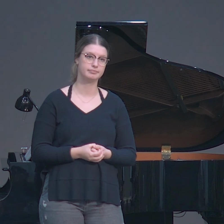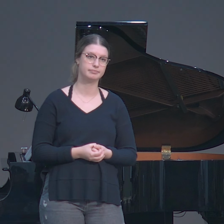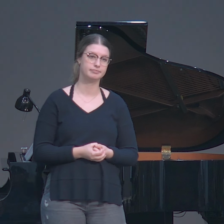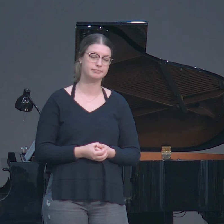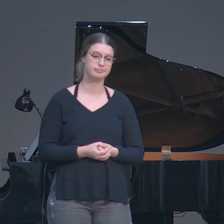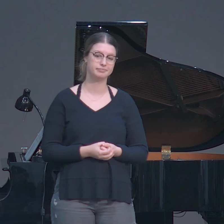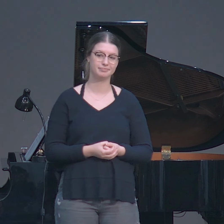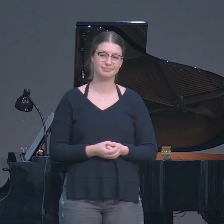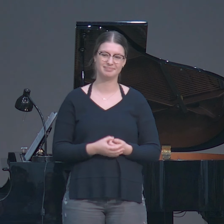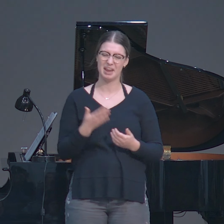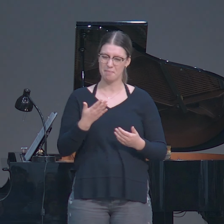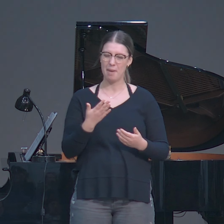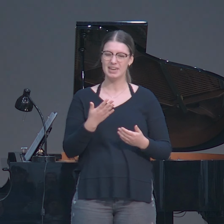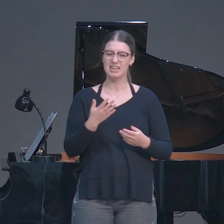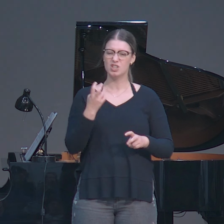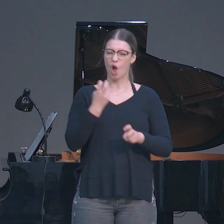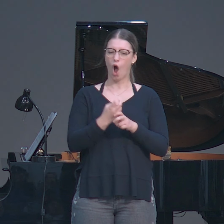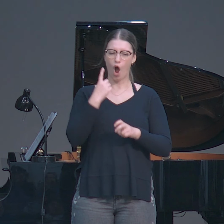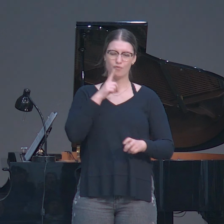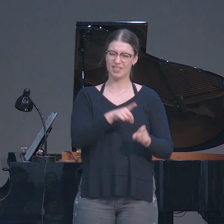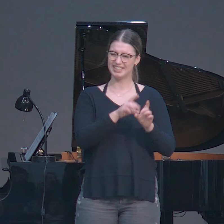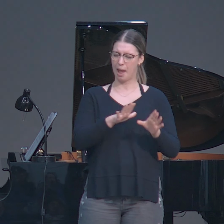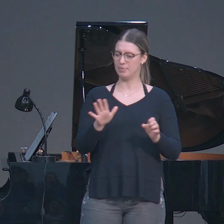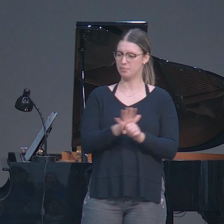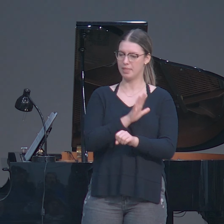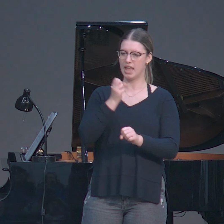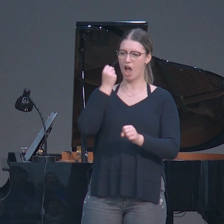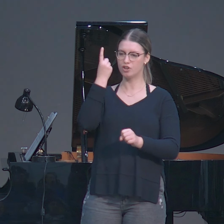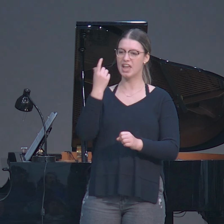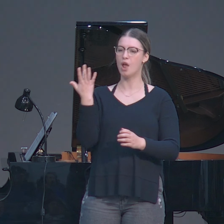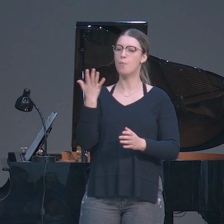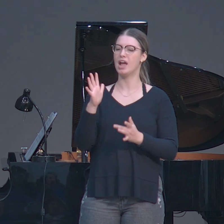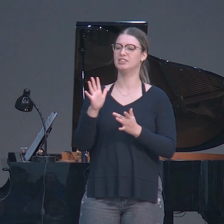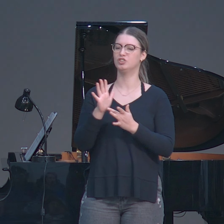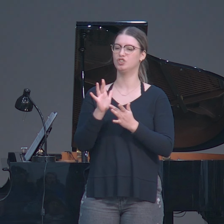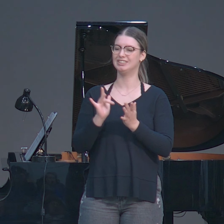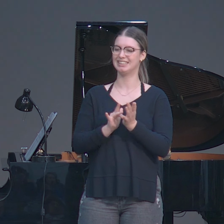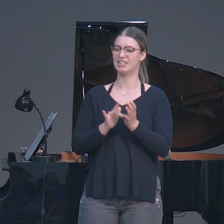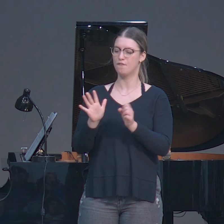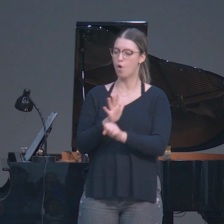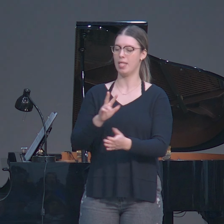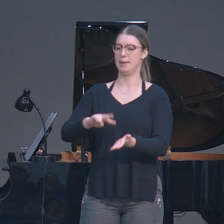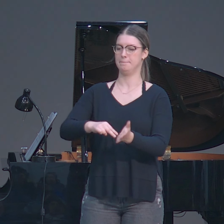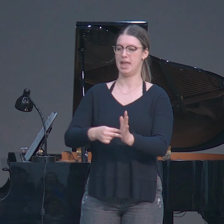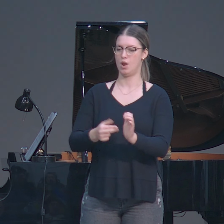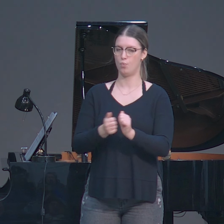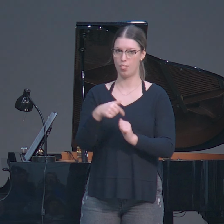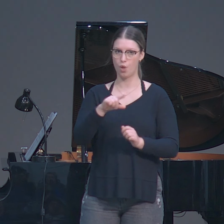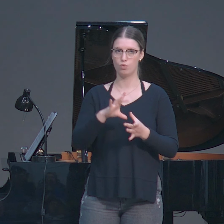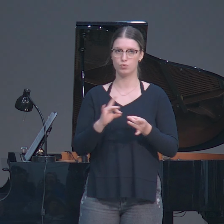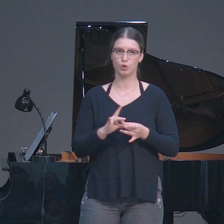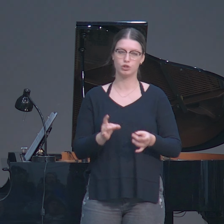It may have been difficult for them to completely understand all that Jesus was saying with these words.